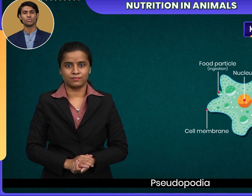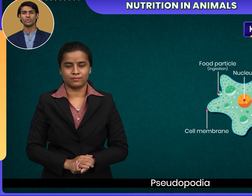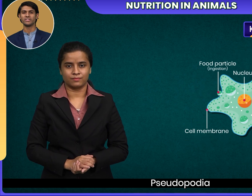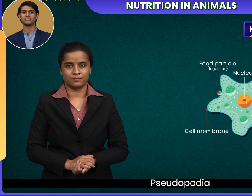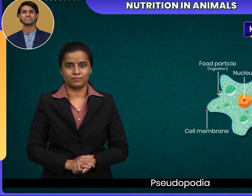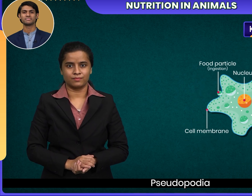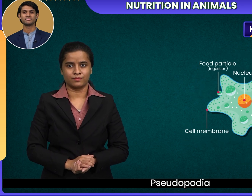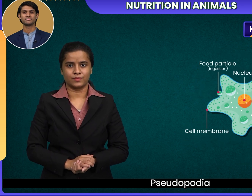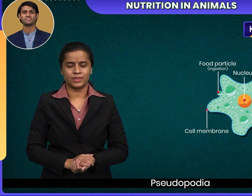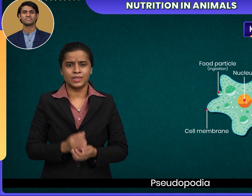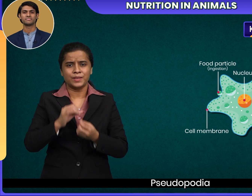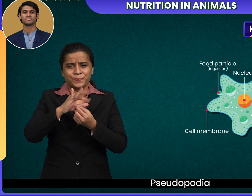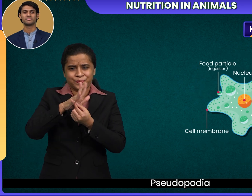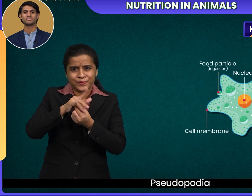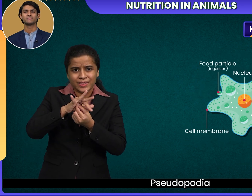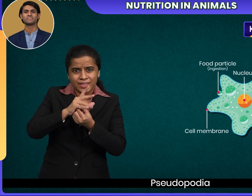pseudopodia,